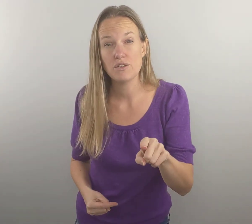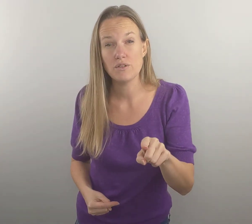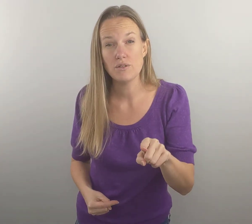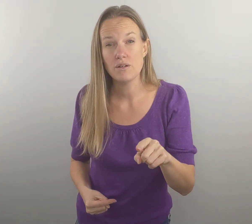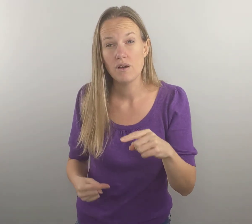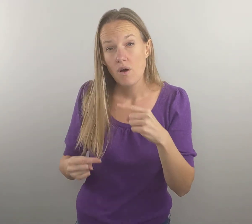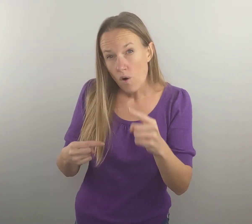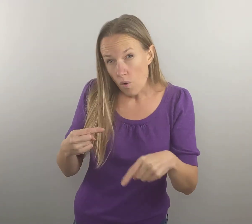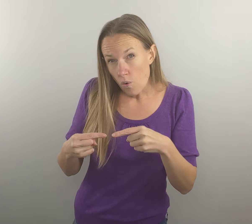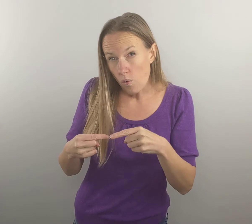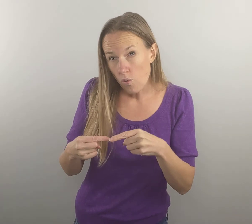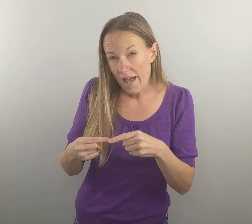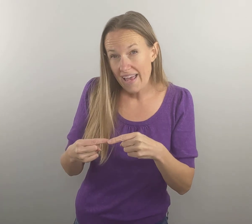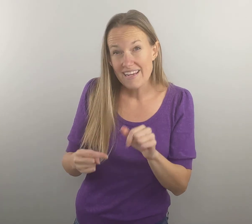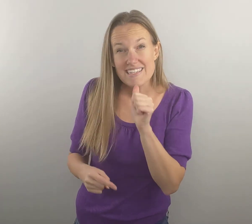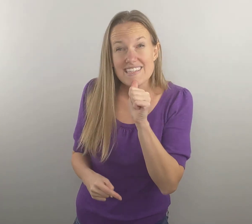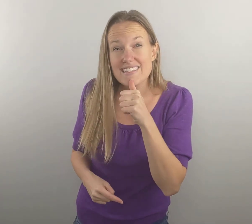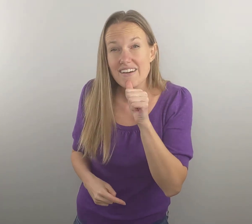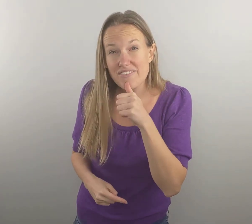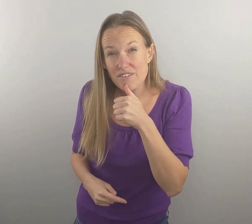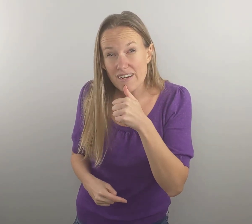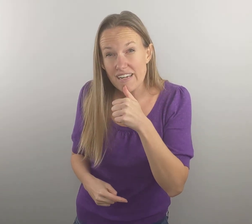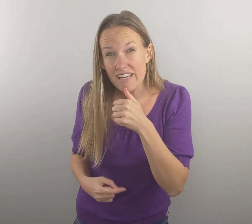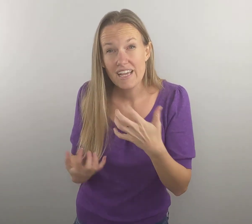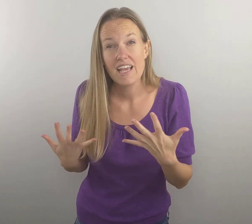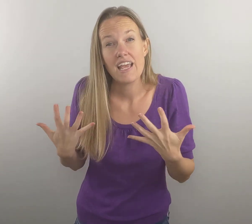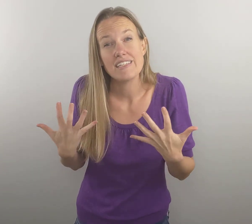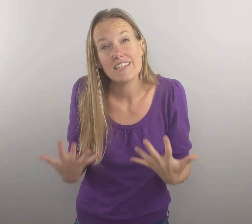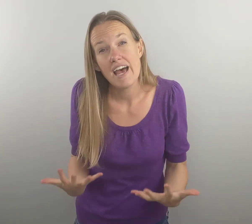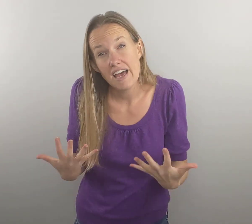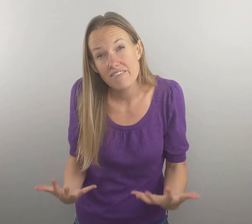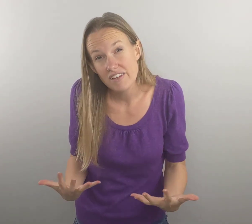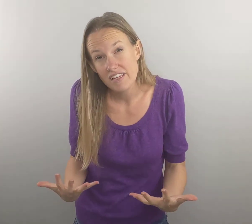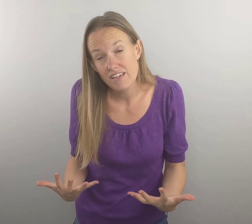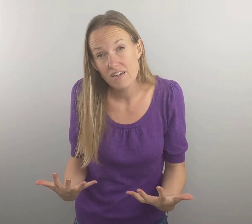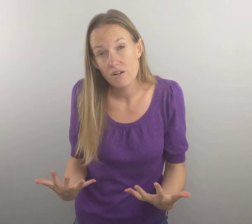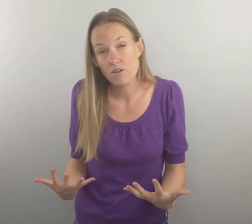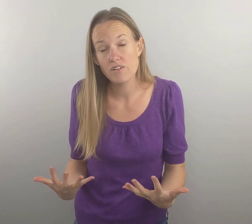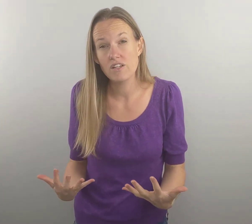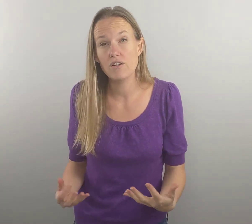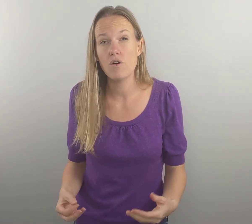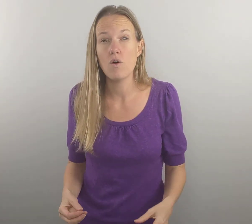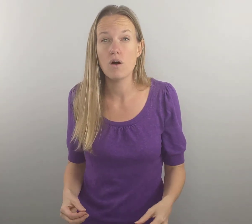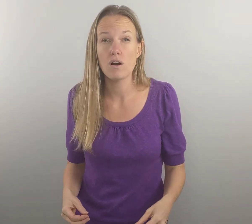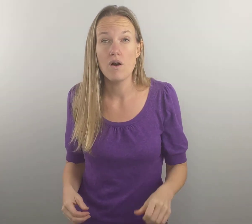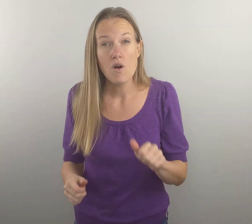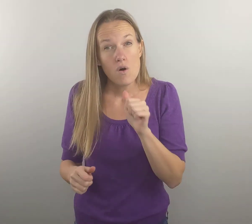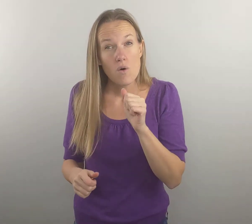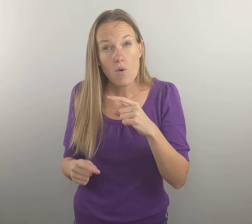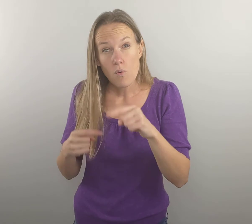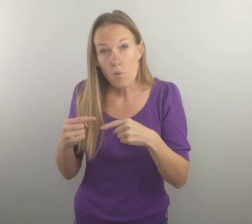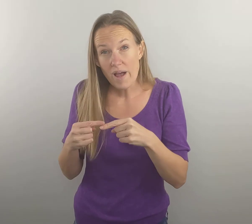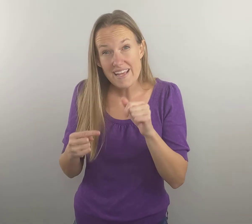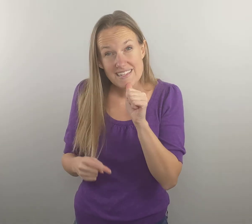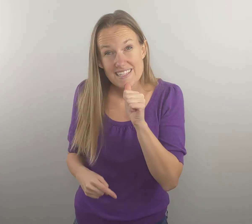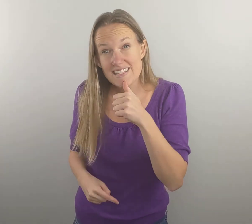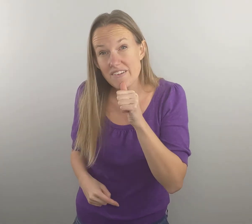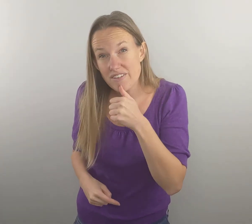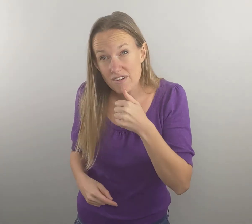you, when suffering hangs heavy over you, or when